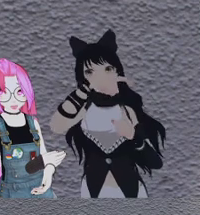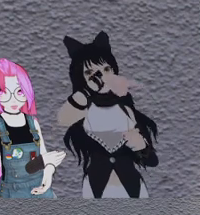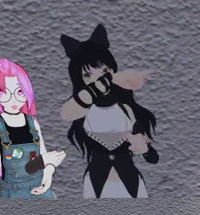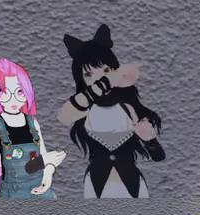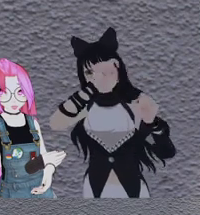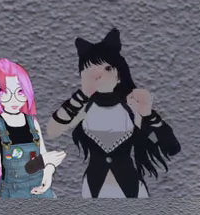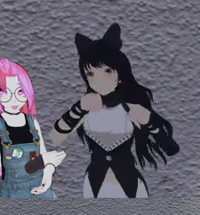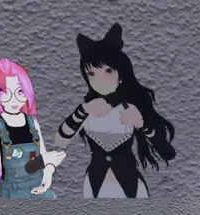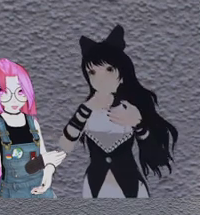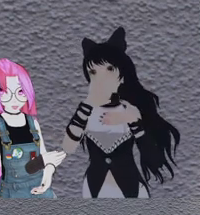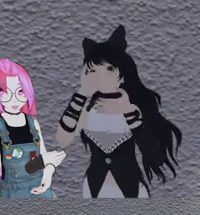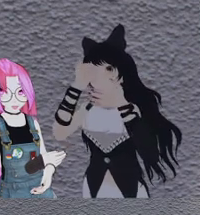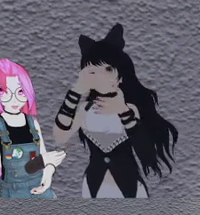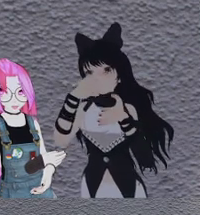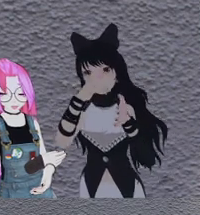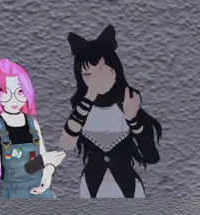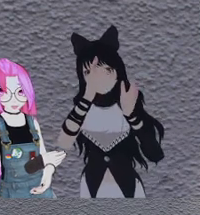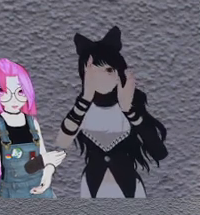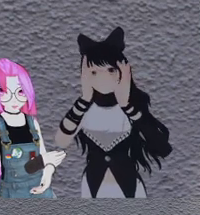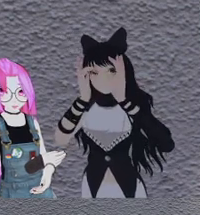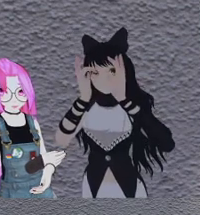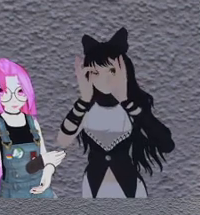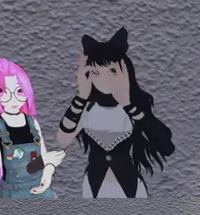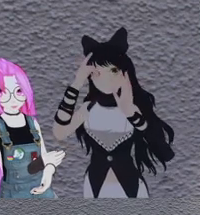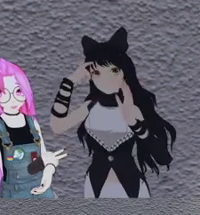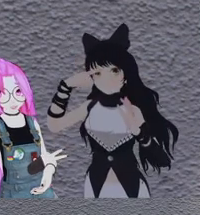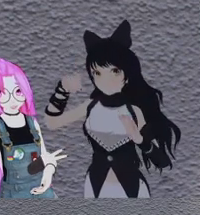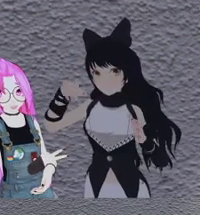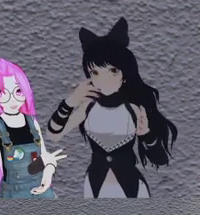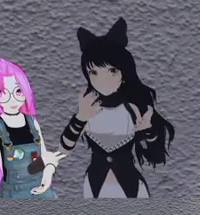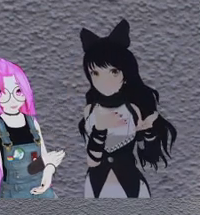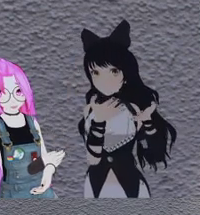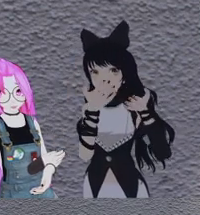can't find a word, you can go there and ask for help.